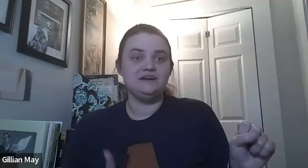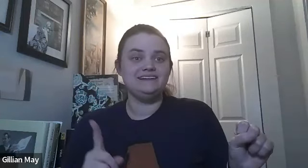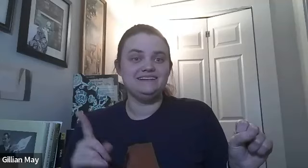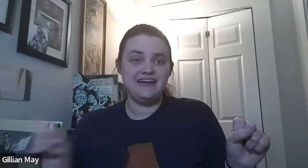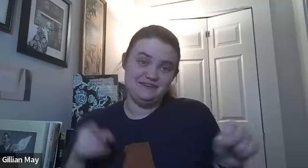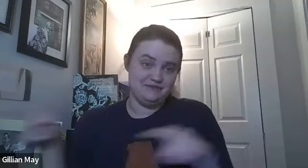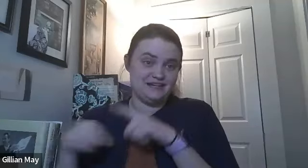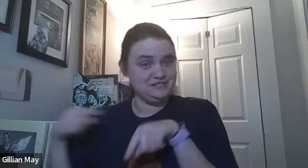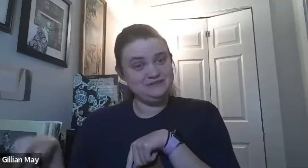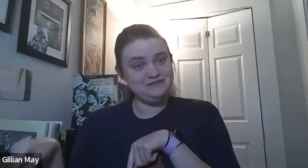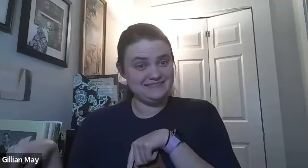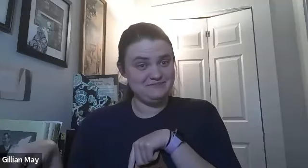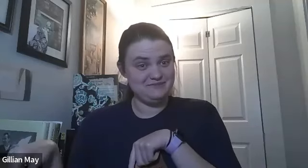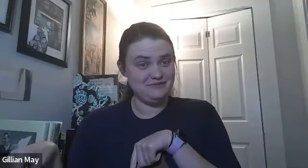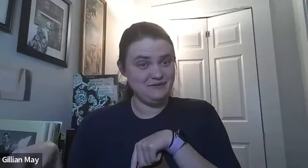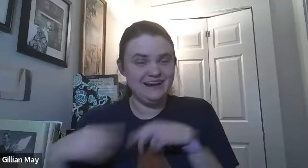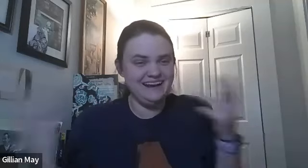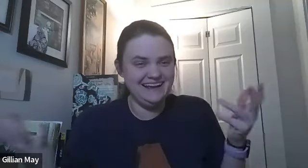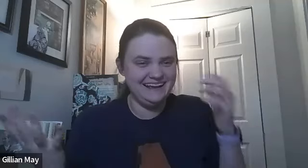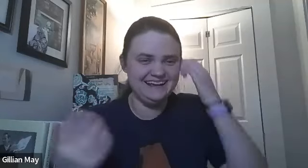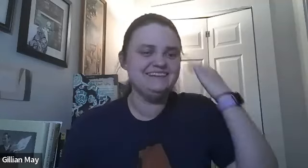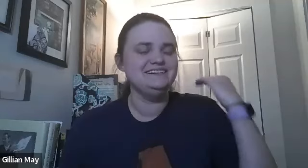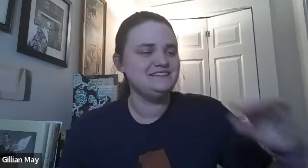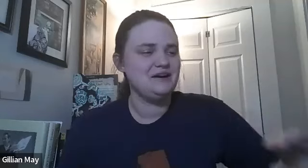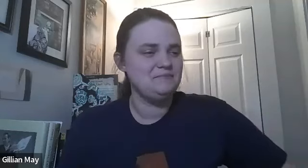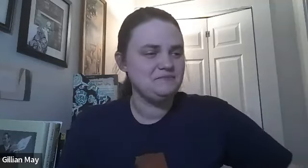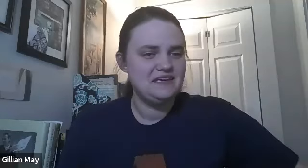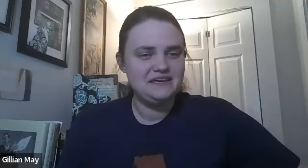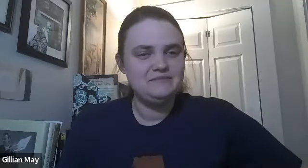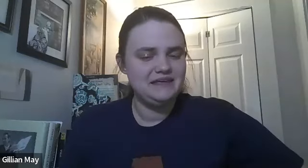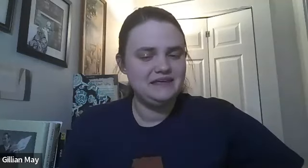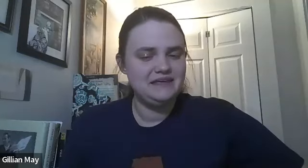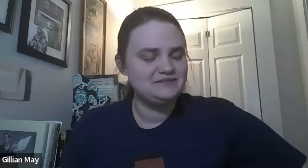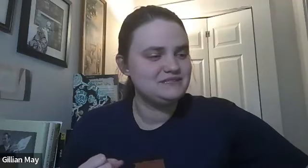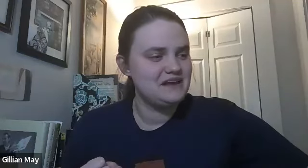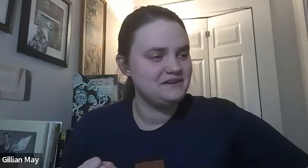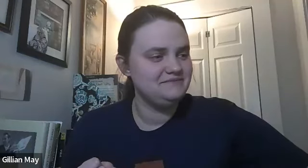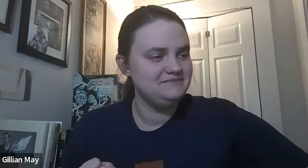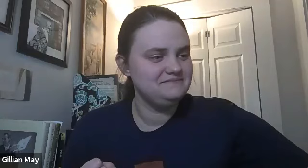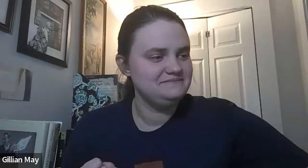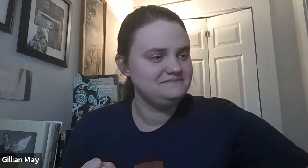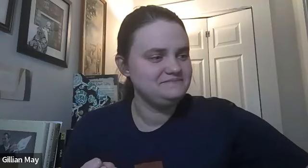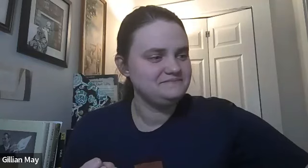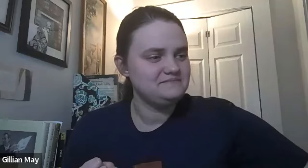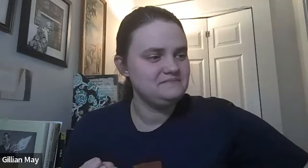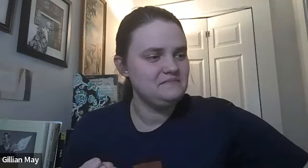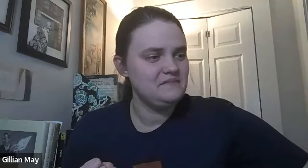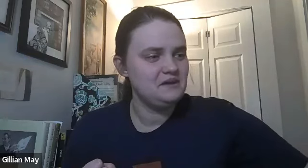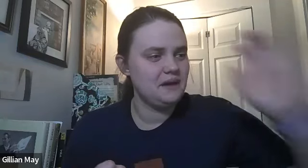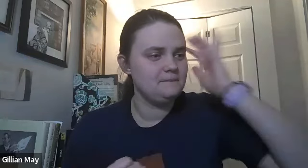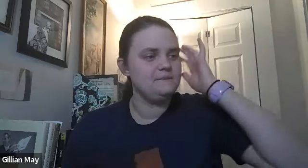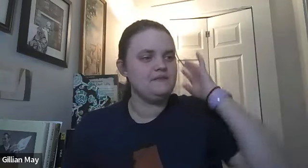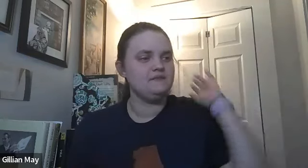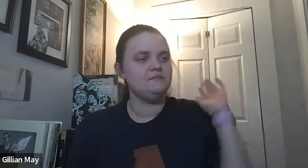but I never got to use that sign before. So it just was a lot of fun. Okay. And then we